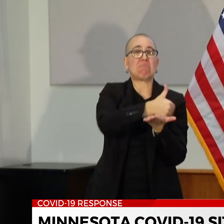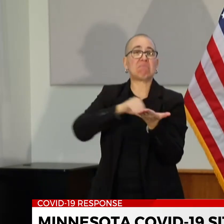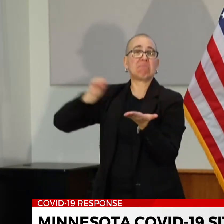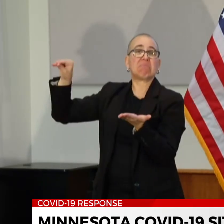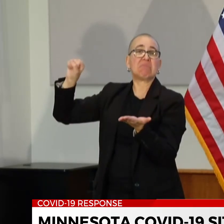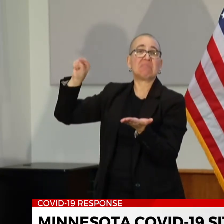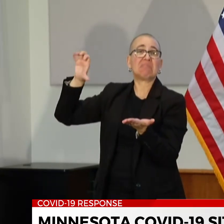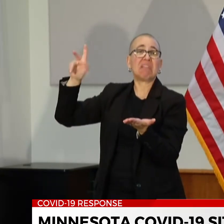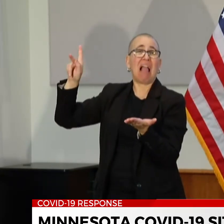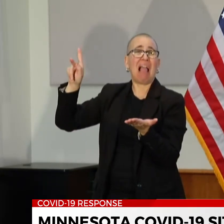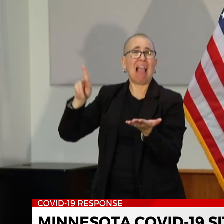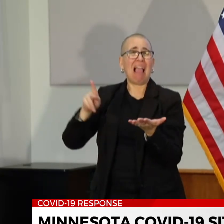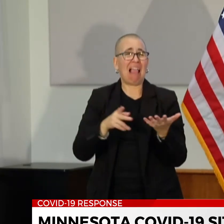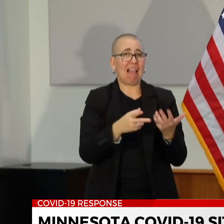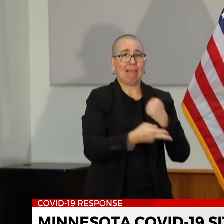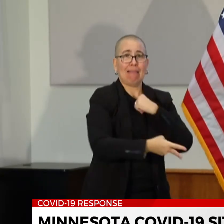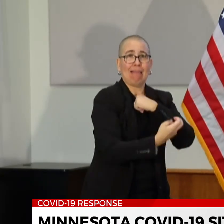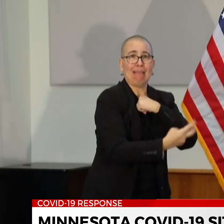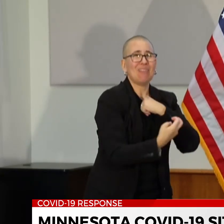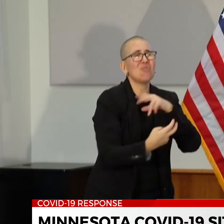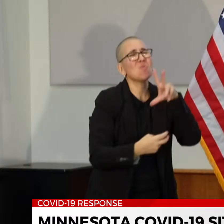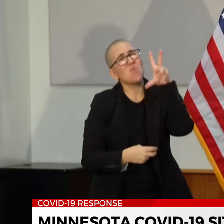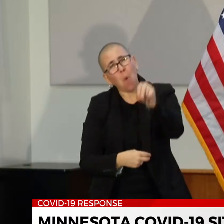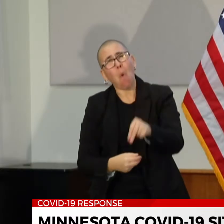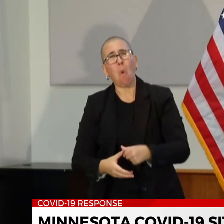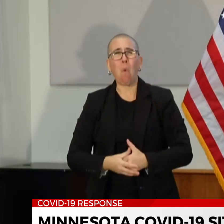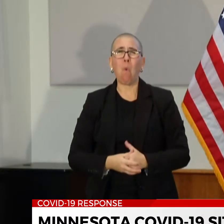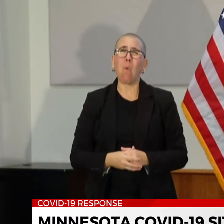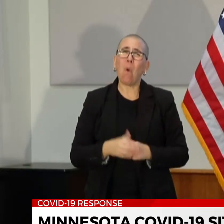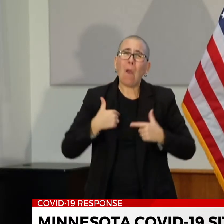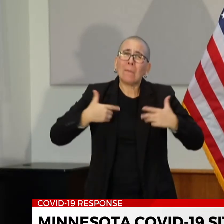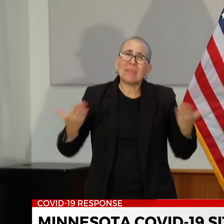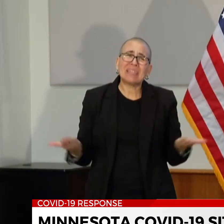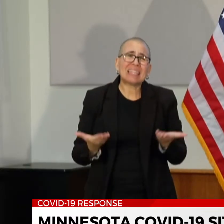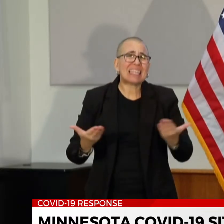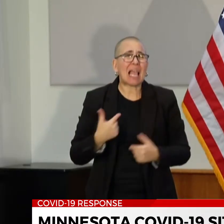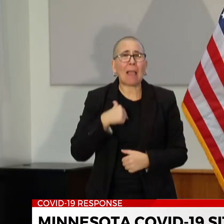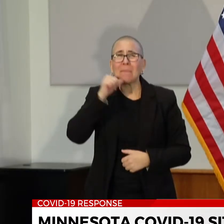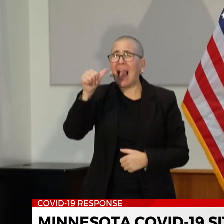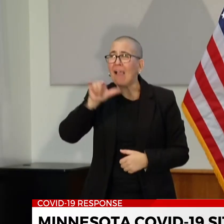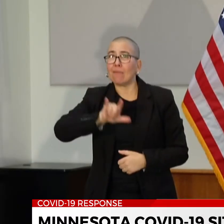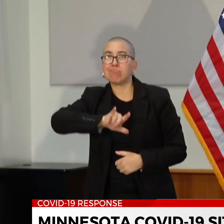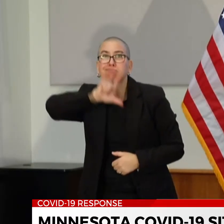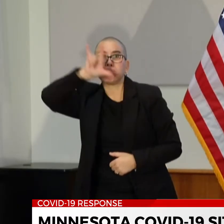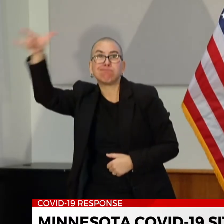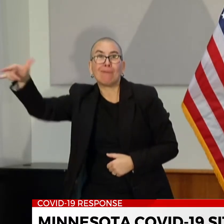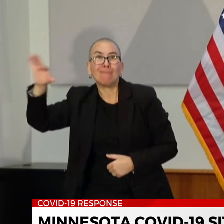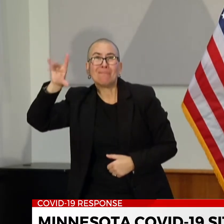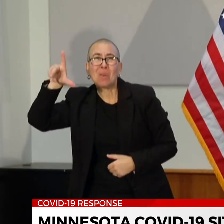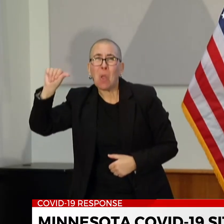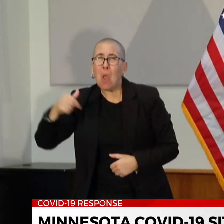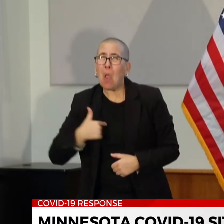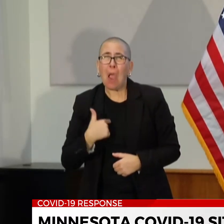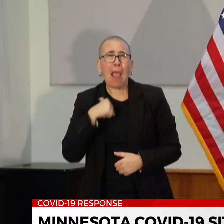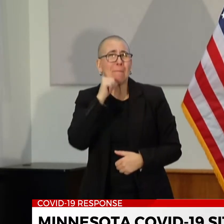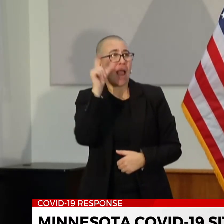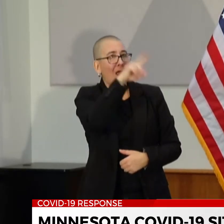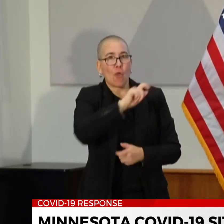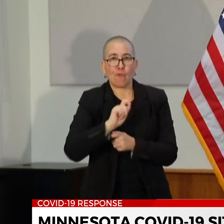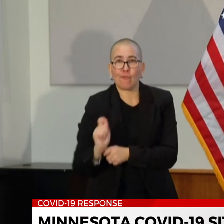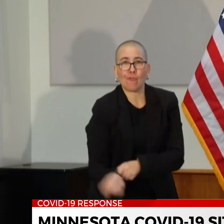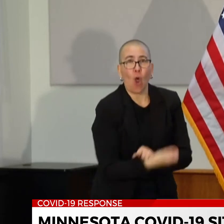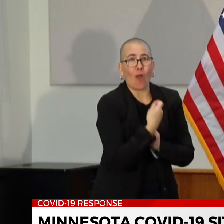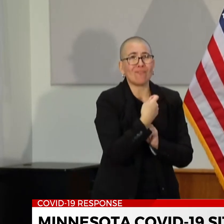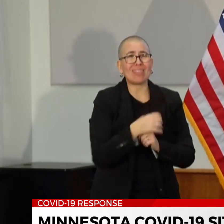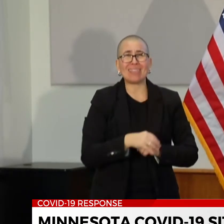everything we can to reassure the public. I can reassure you I was here. I've not traveled. I've not gone out of state. I've not played a single hole of golf. I fished